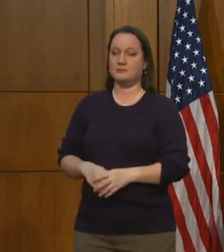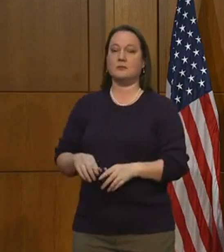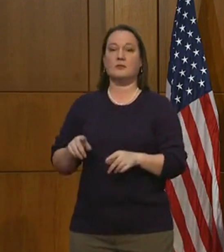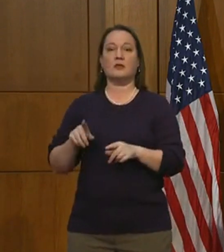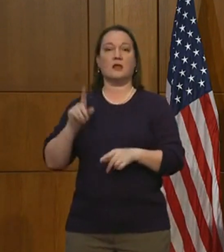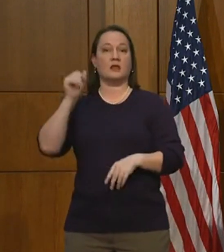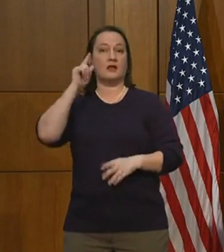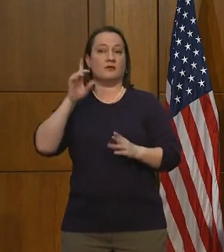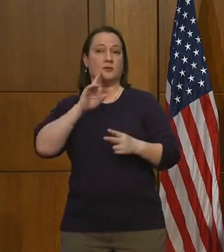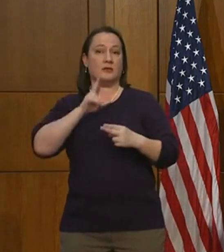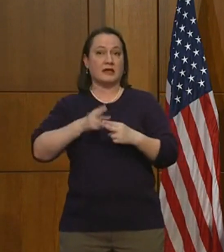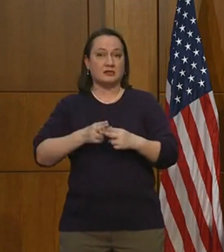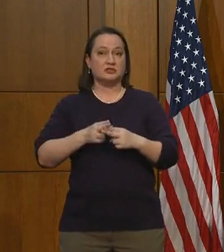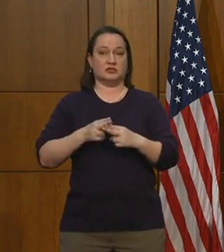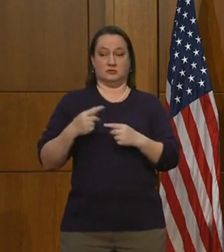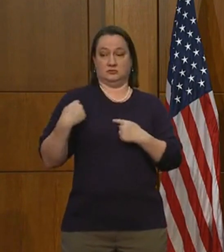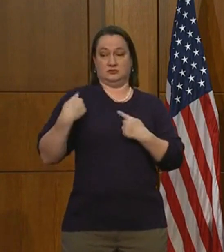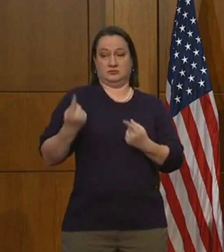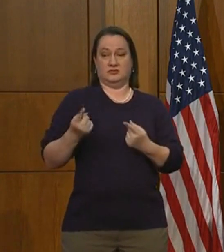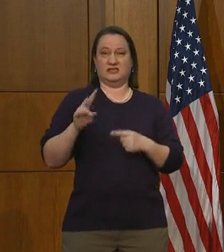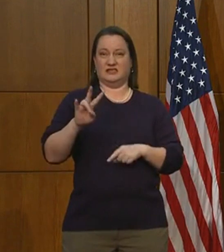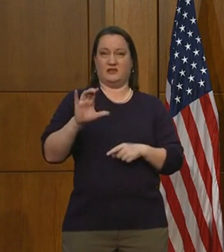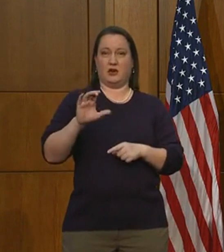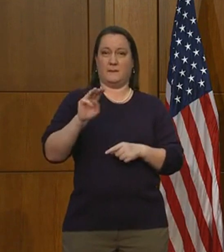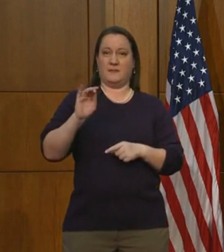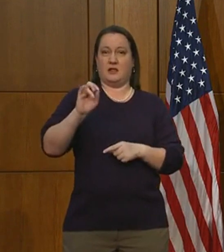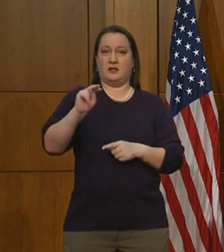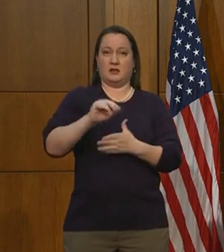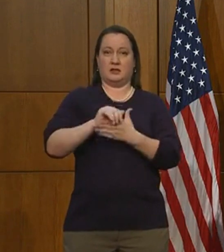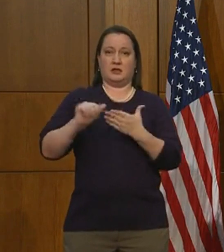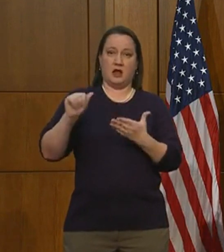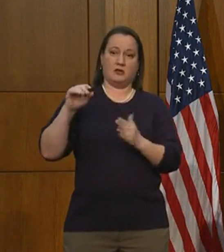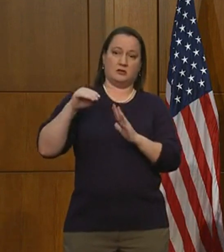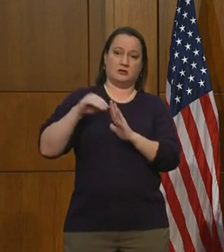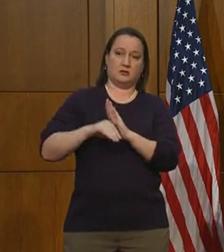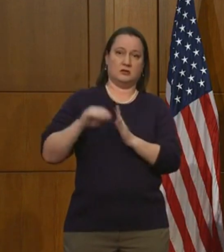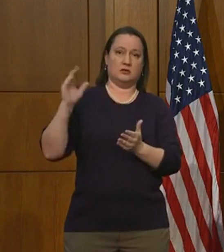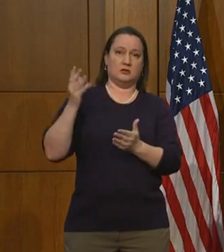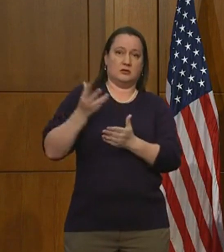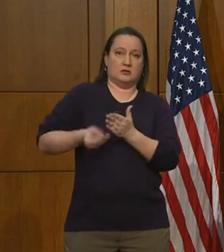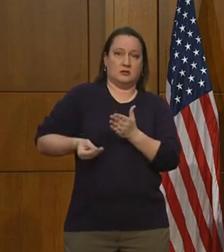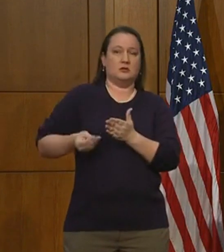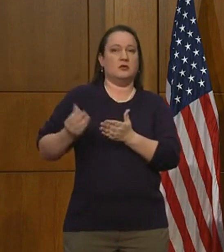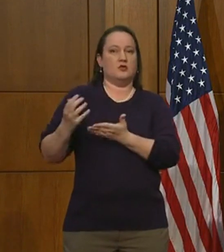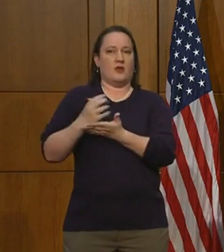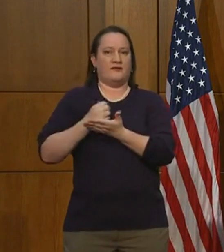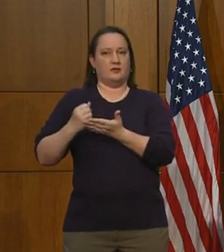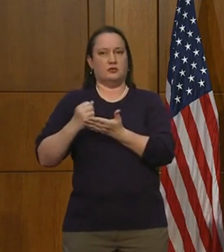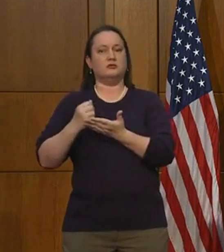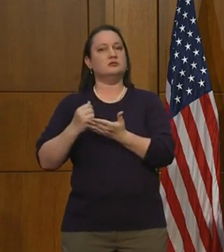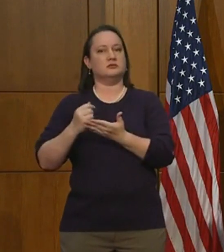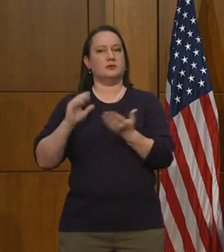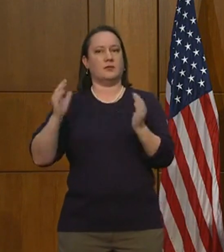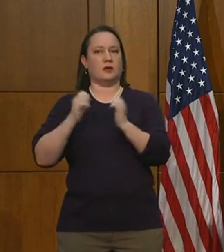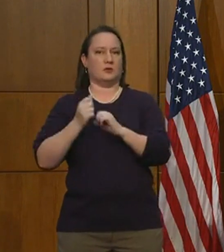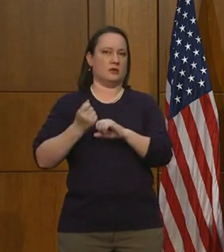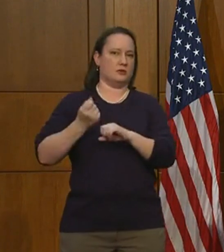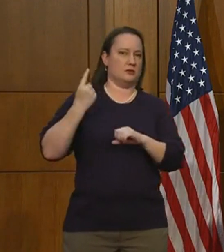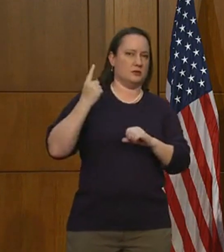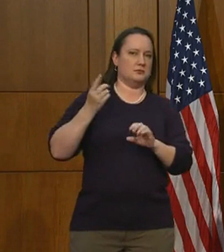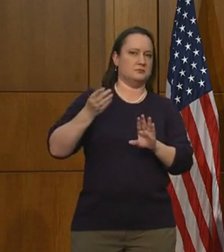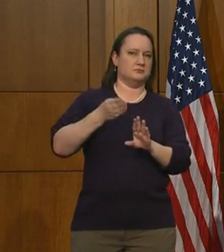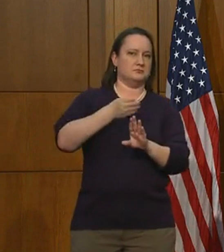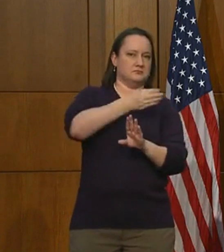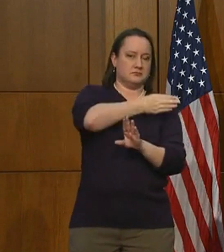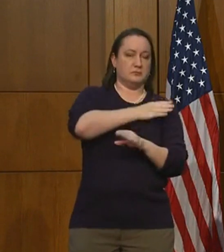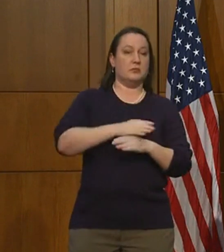we did experience about a $700 million decrease in revenues for the month, but economic activity in the